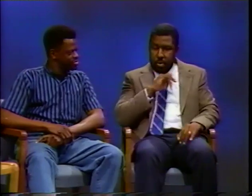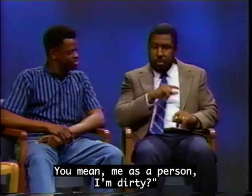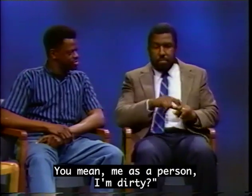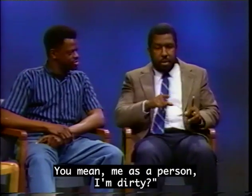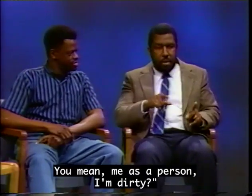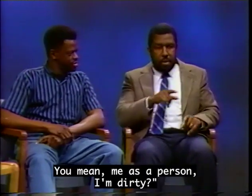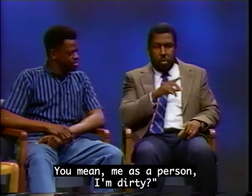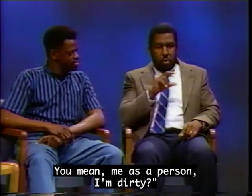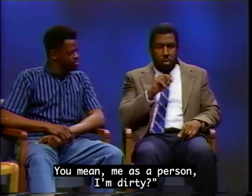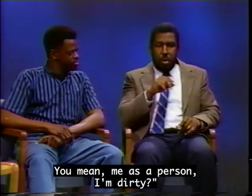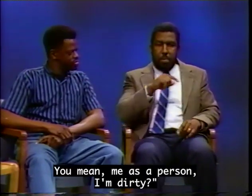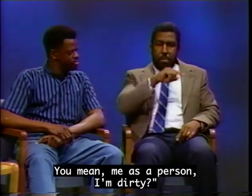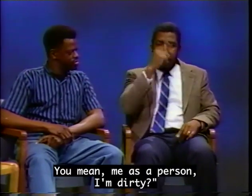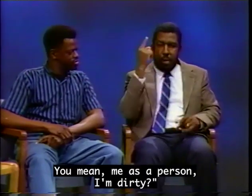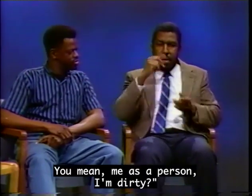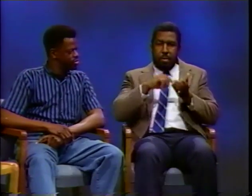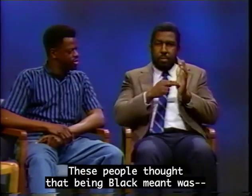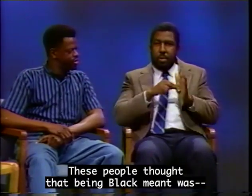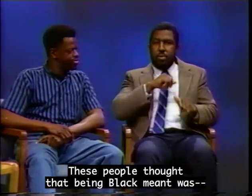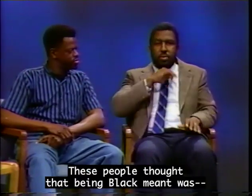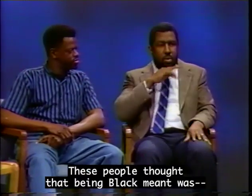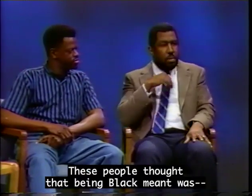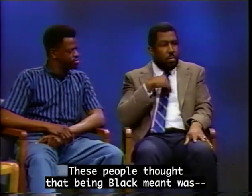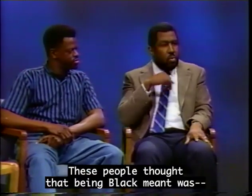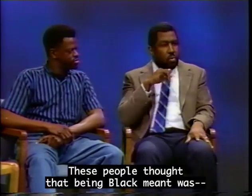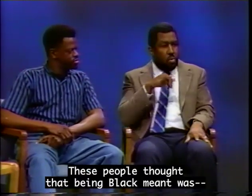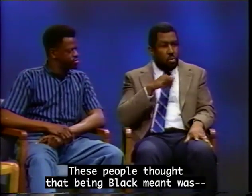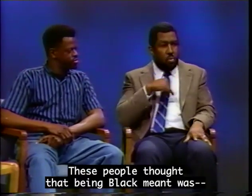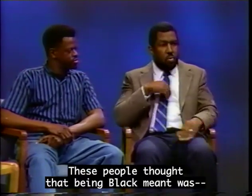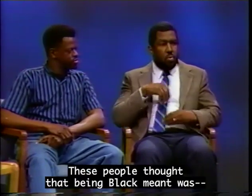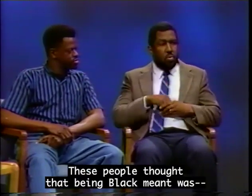You mean me as a person I'm dirty? These people thought that